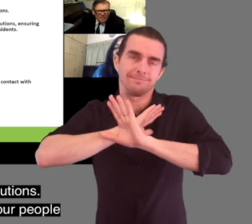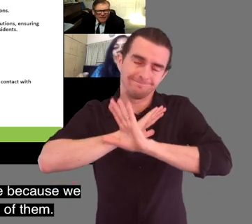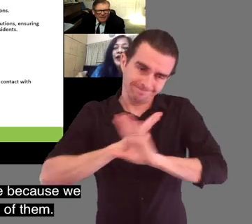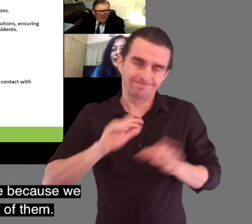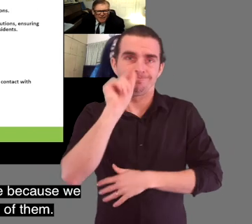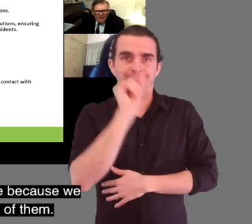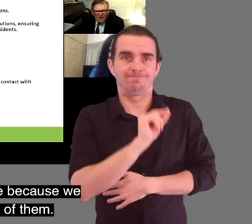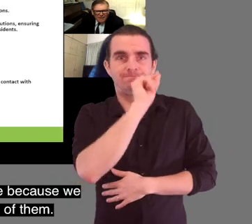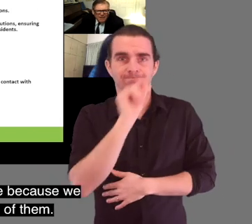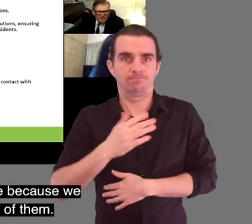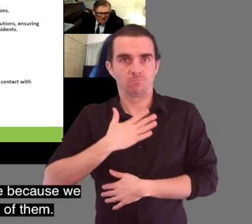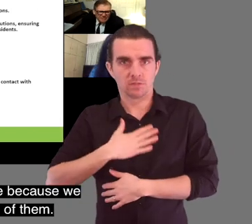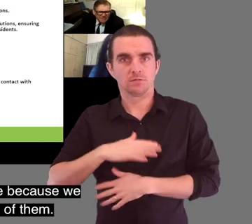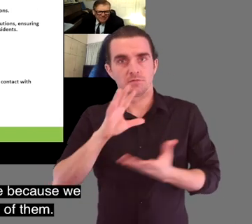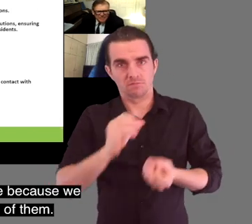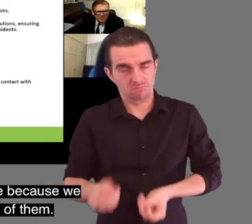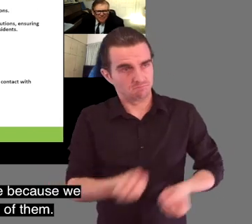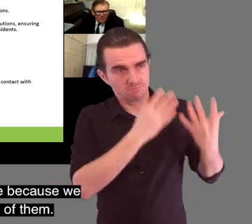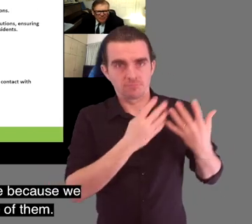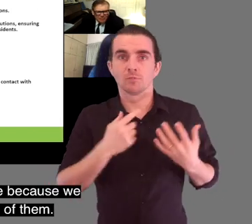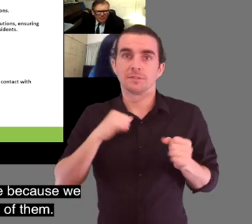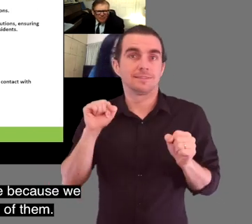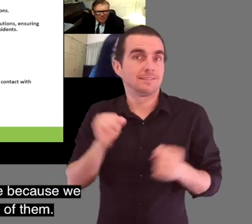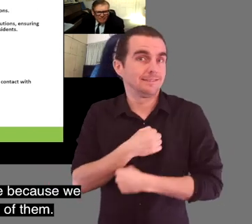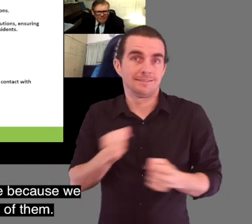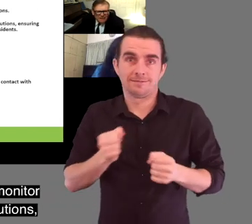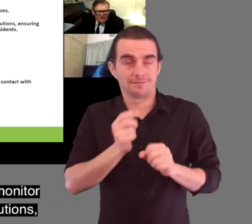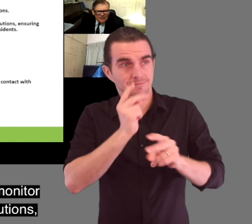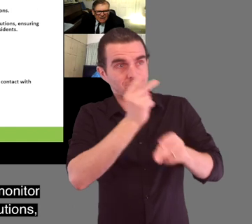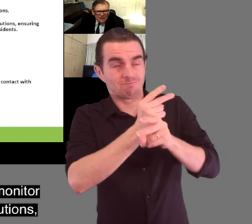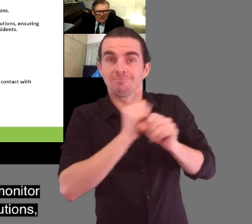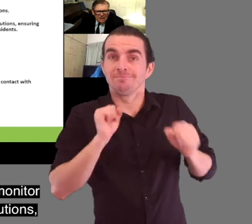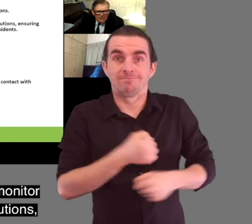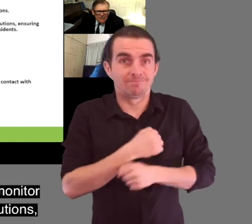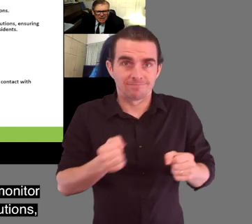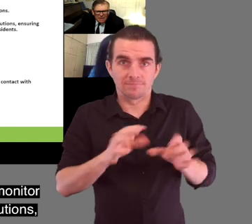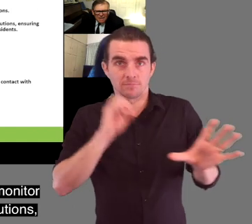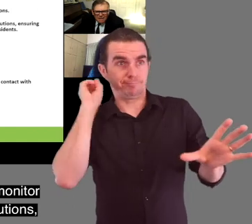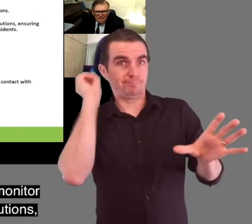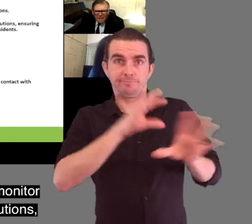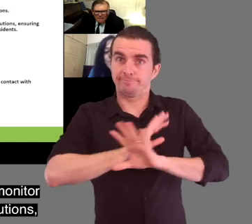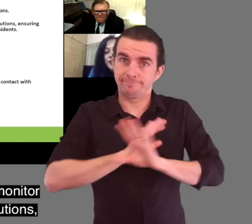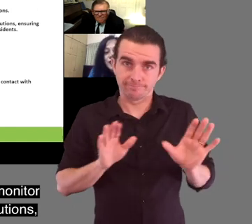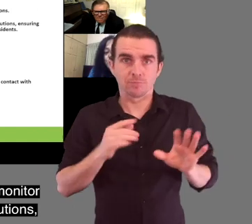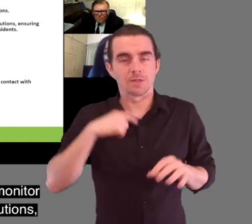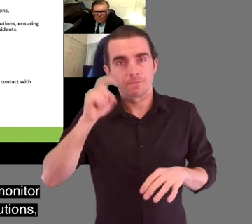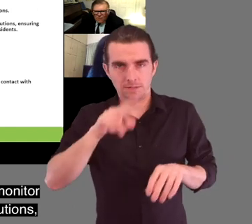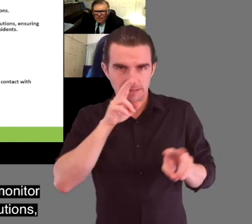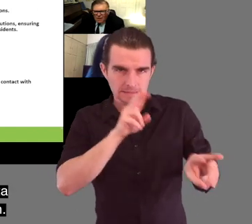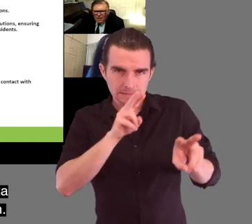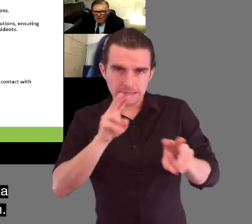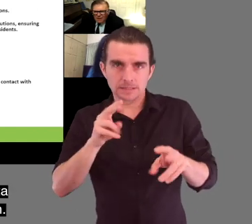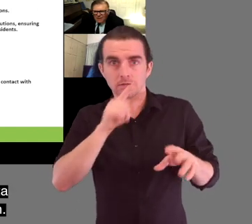our people and dump them somewhere because we are unable to take care of them. We need to closely monitor the situation in